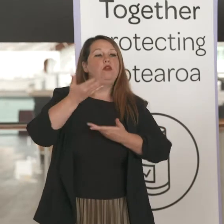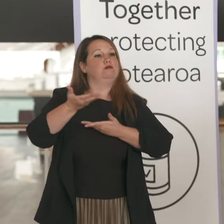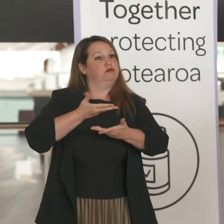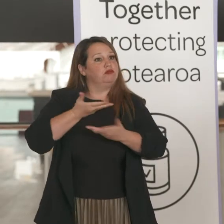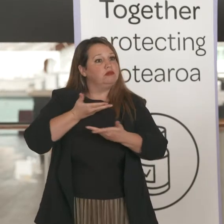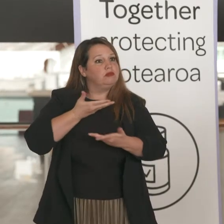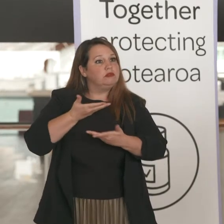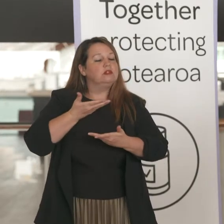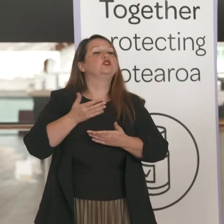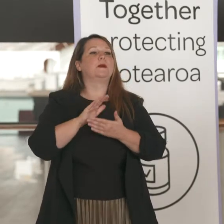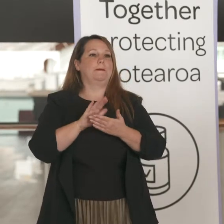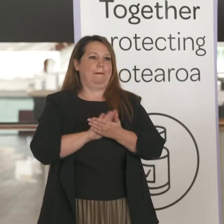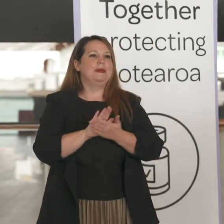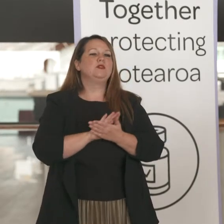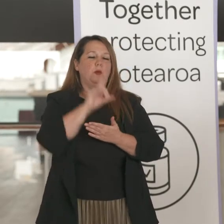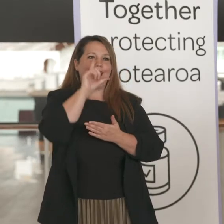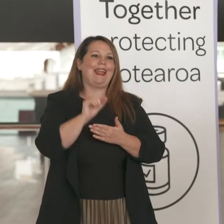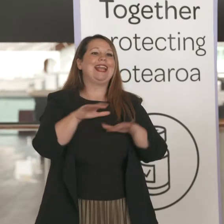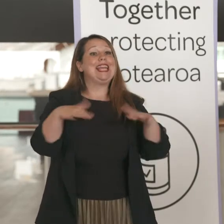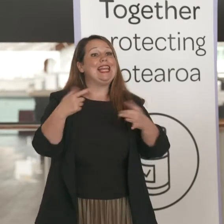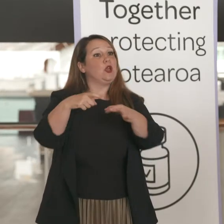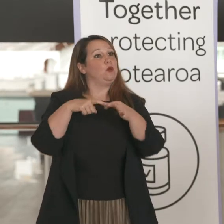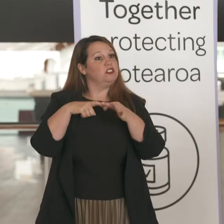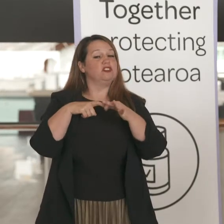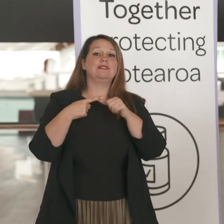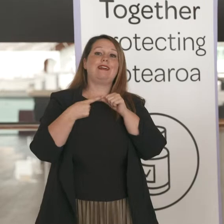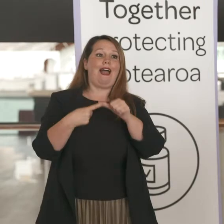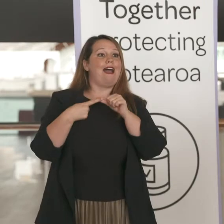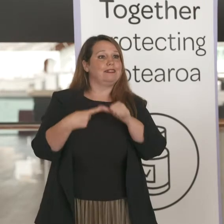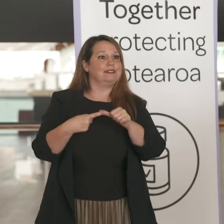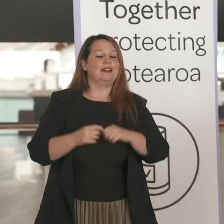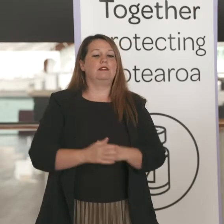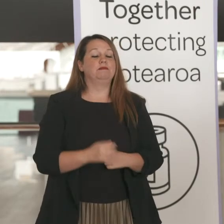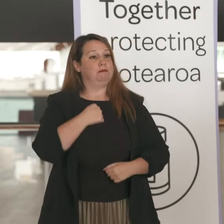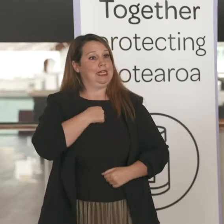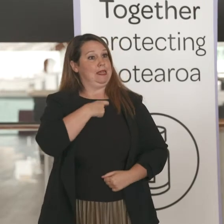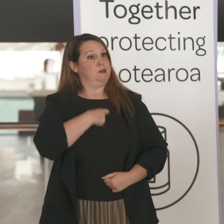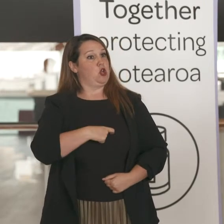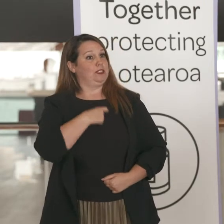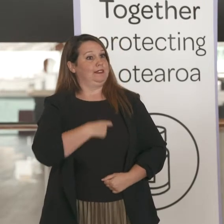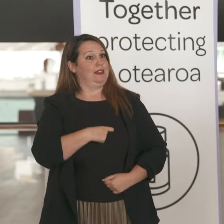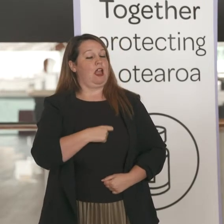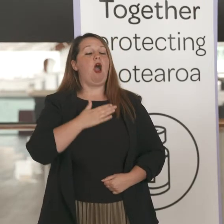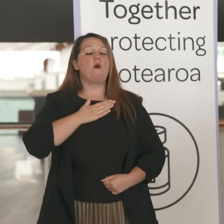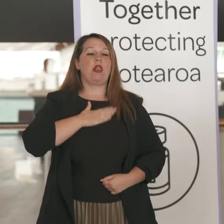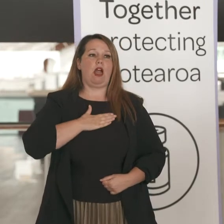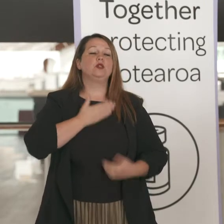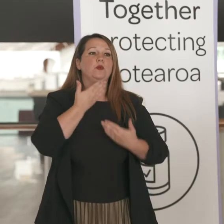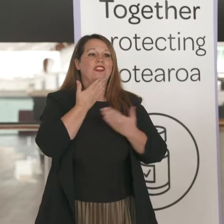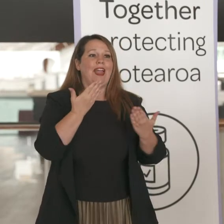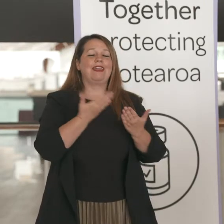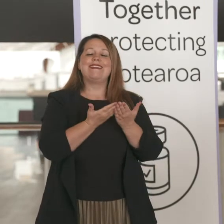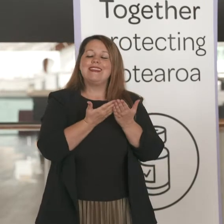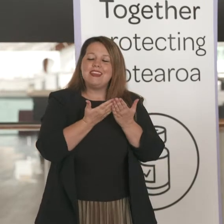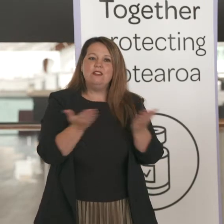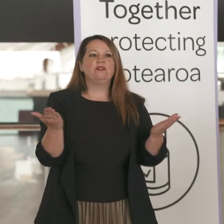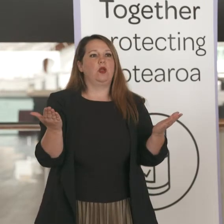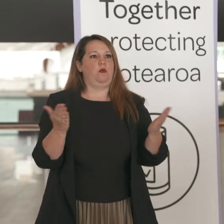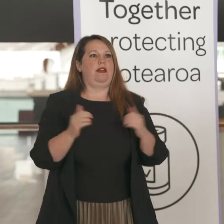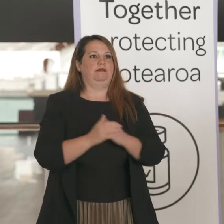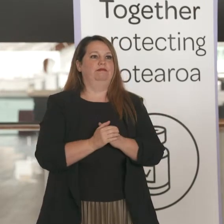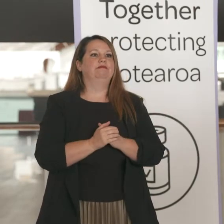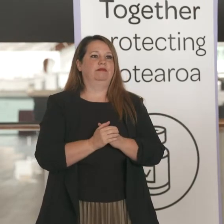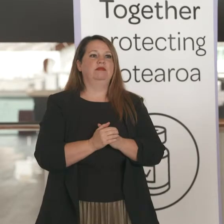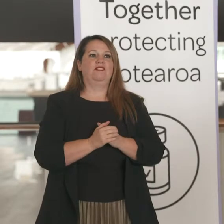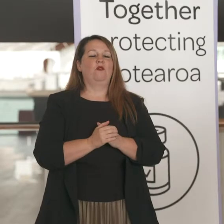answer any questions that you may have. On a personal note, I would just like to thank everyone across